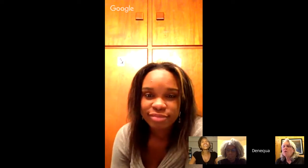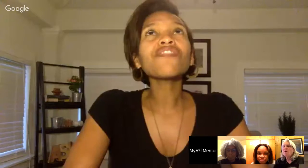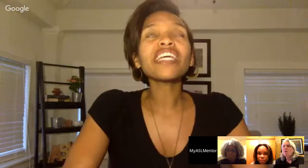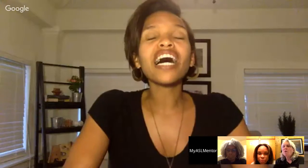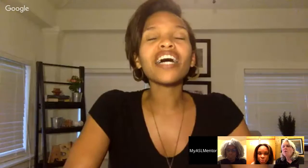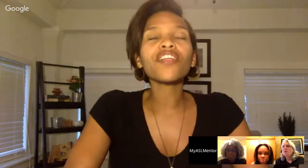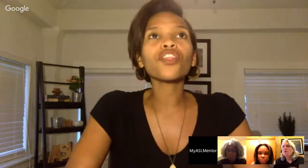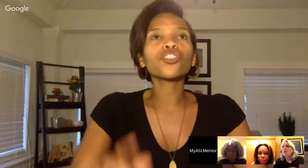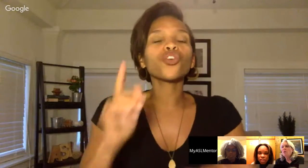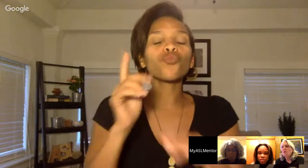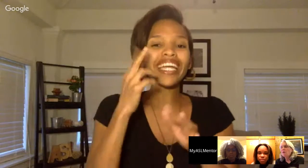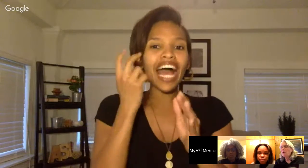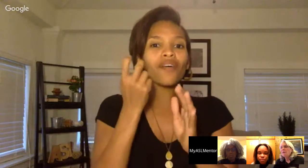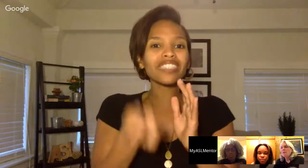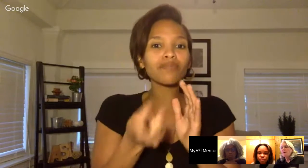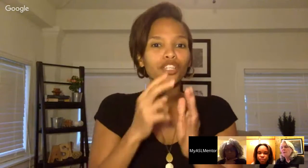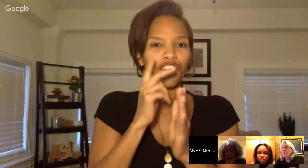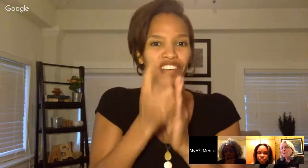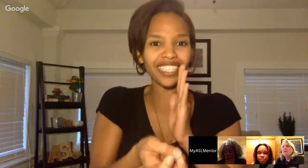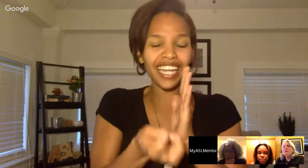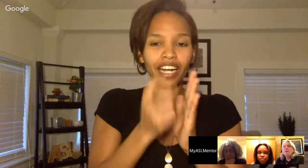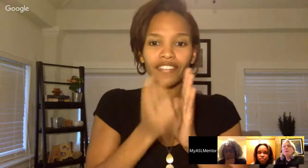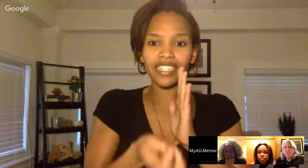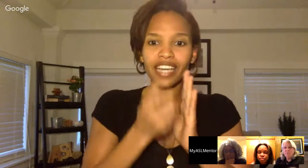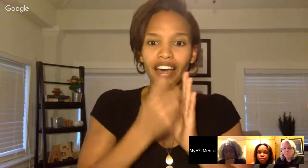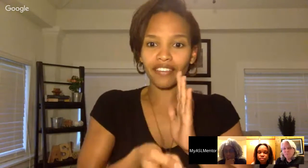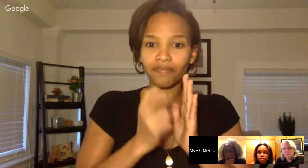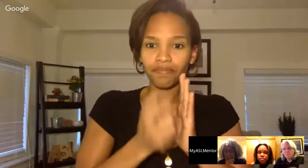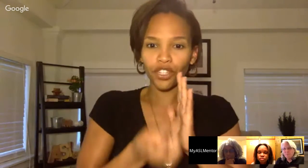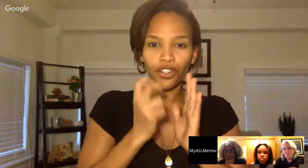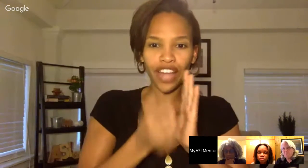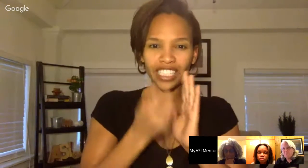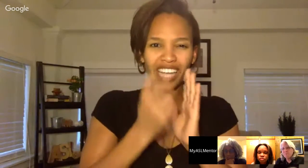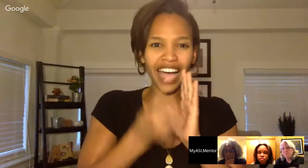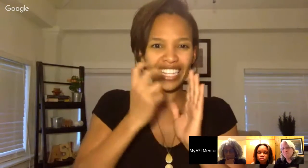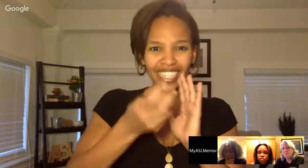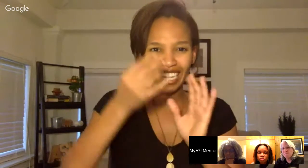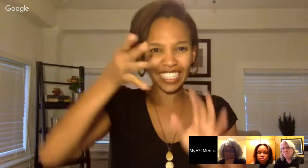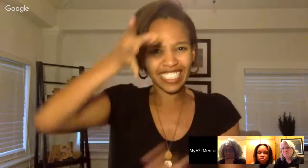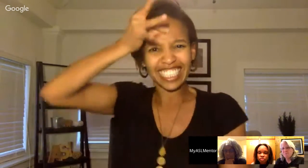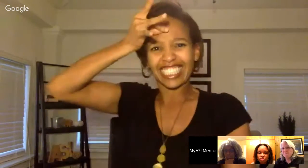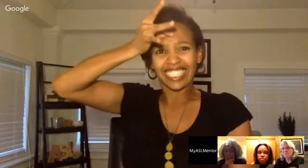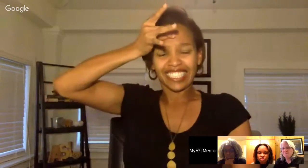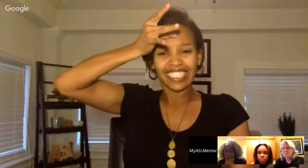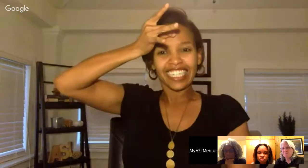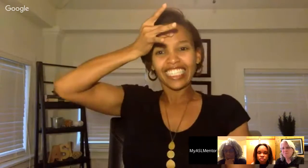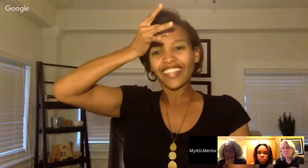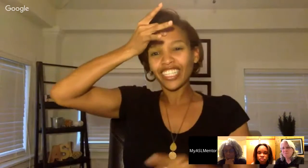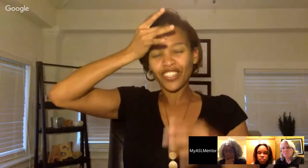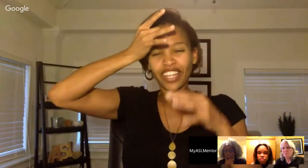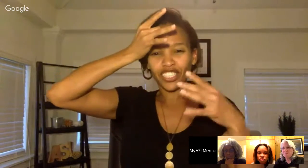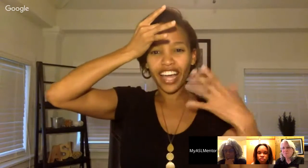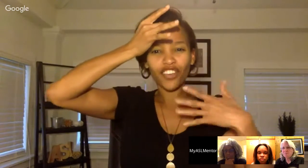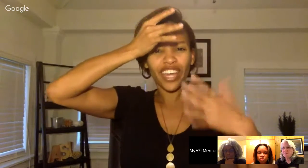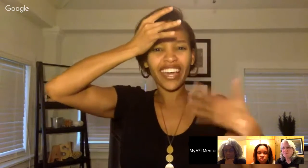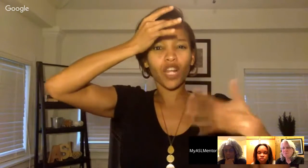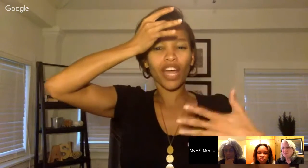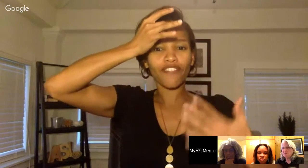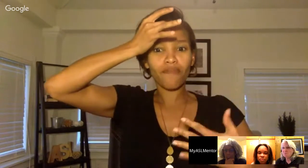Think of it, so right now it seems like you're fixating on this sign. That sign is like, that's kind of, you can't get away